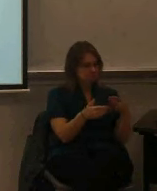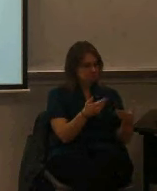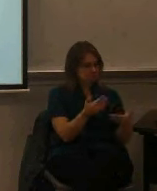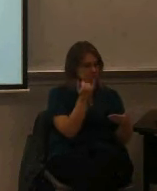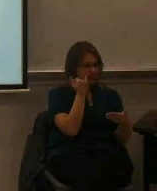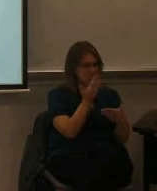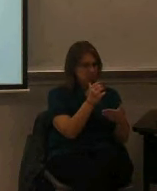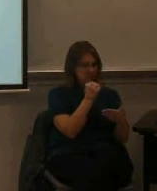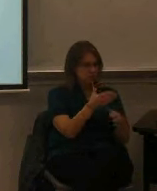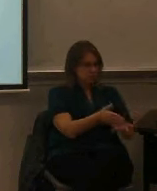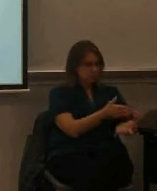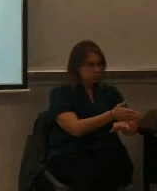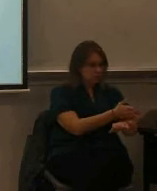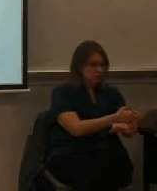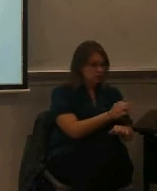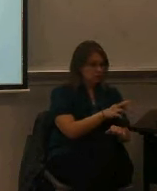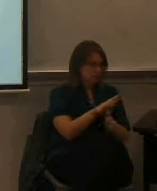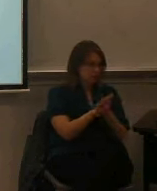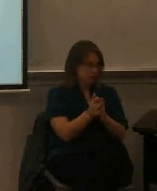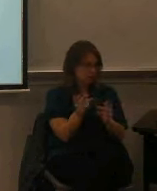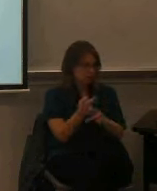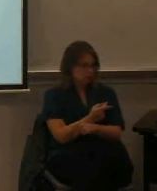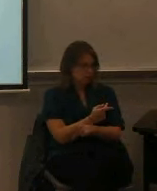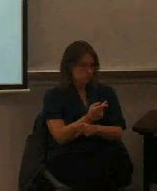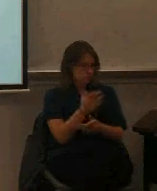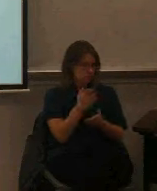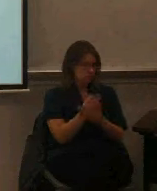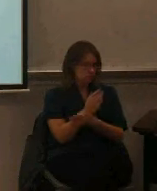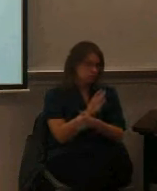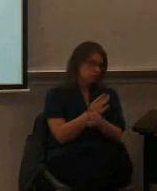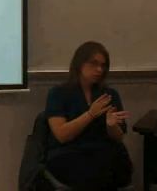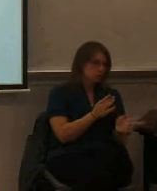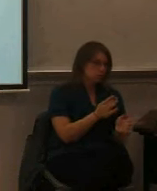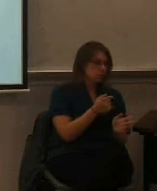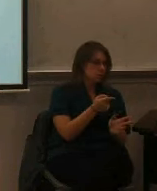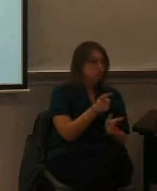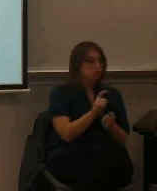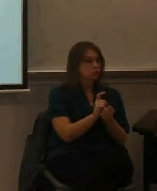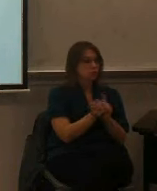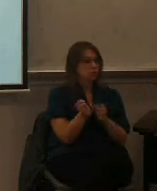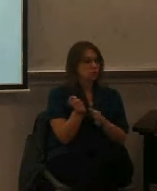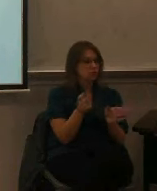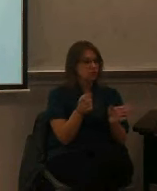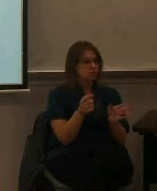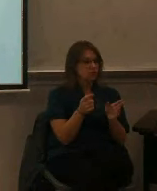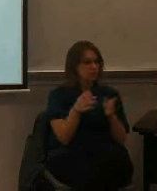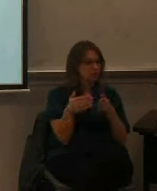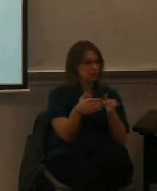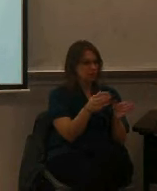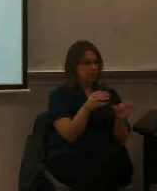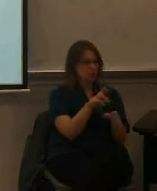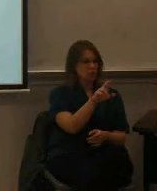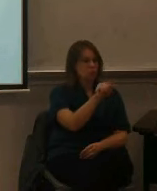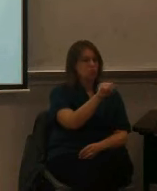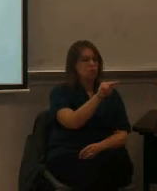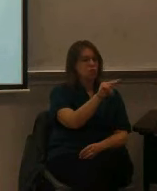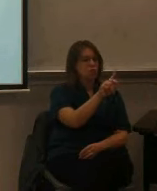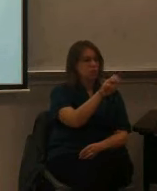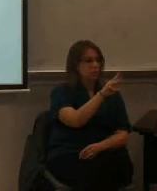actually getting worse, then you stop and change direction. But you change direction only in a random sense, randomly, right?